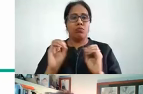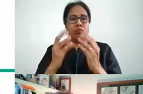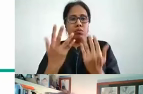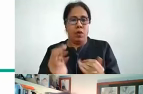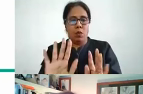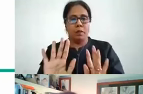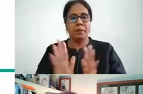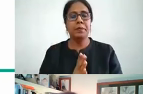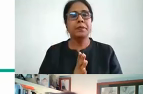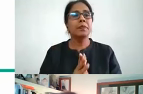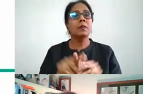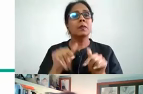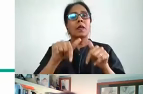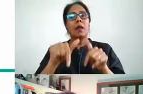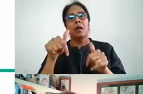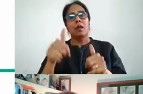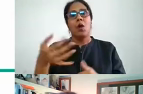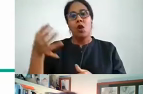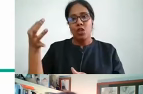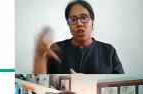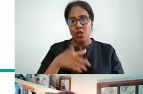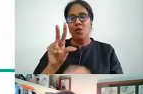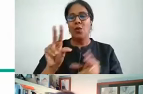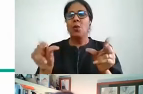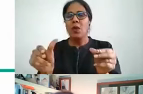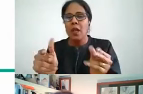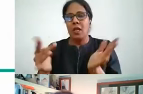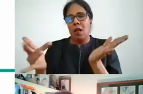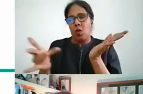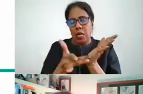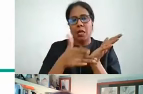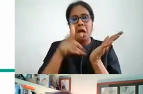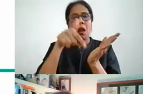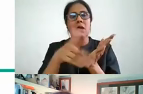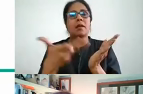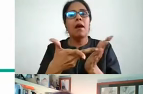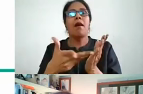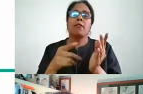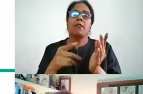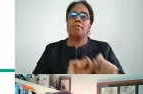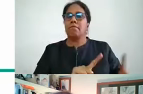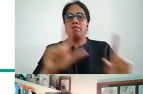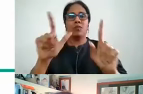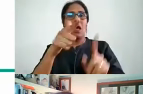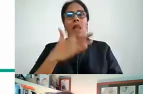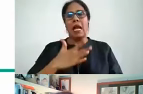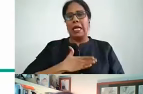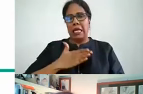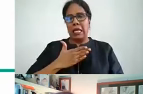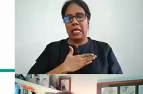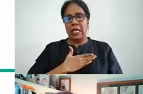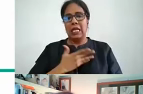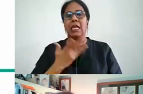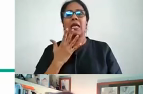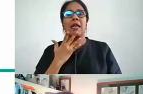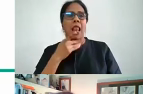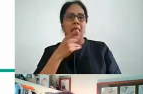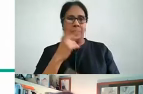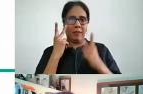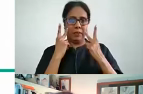Okay, so the new radio technologies under development are highlighted here in green. You